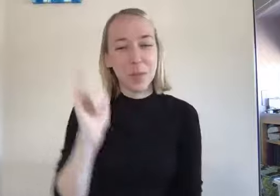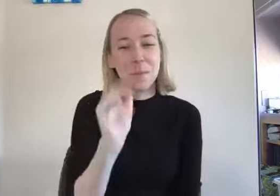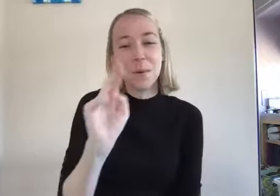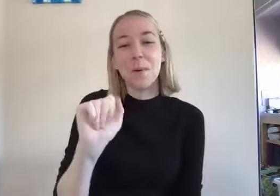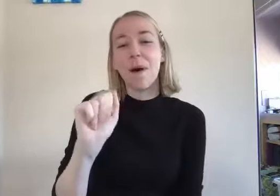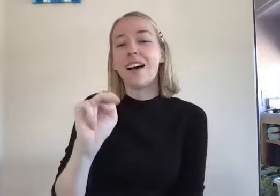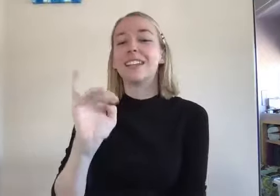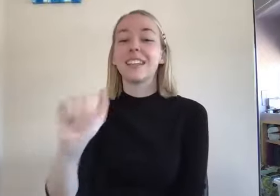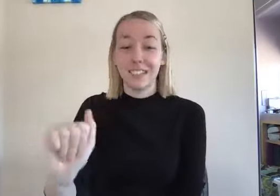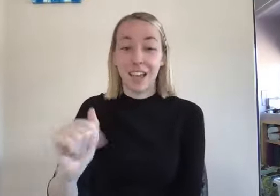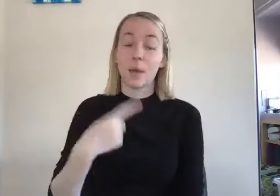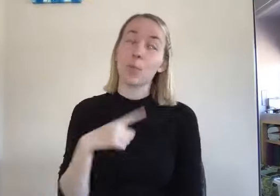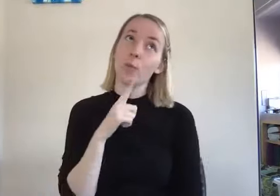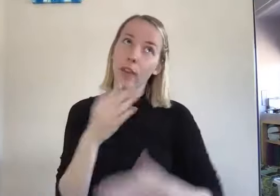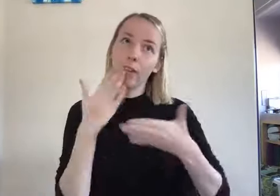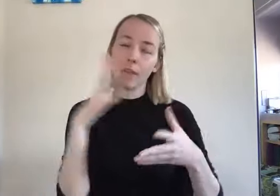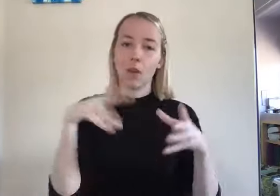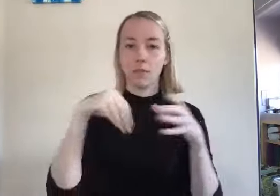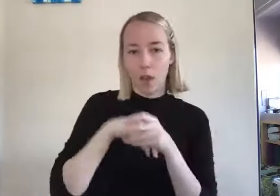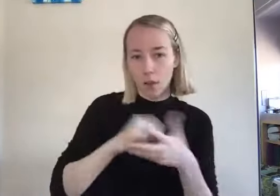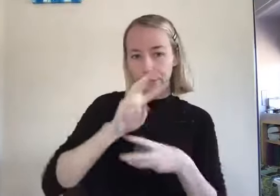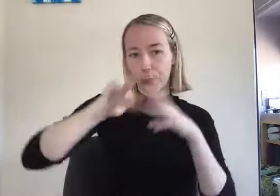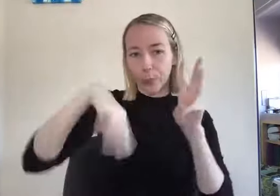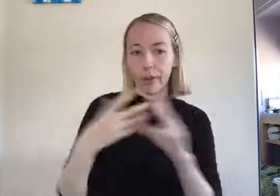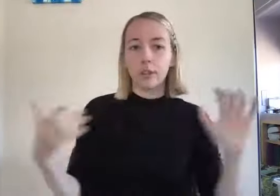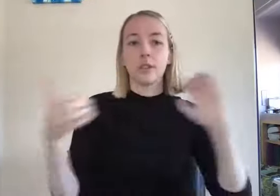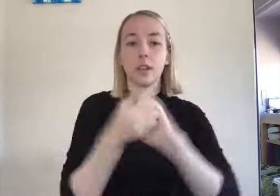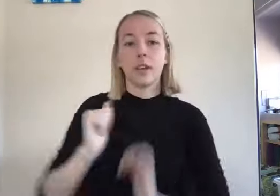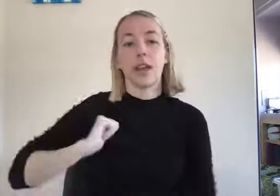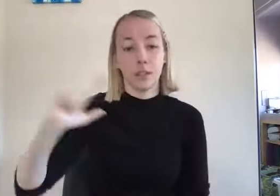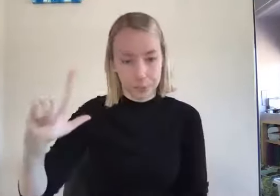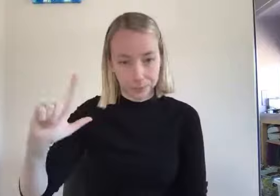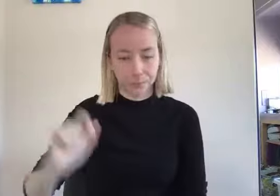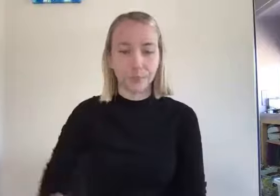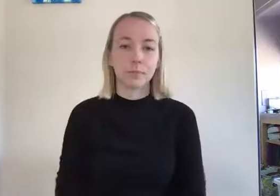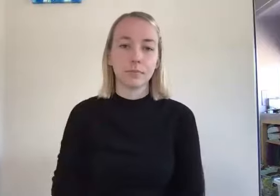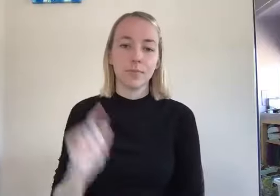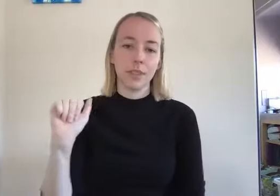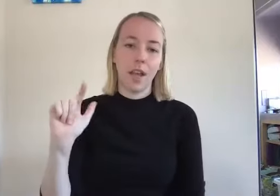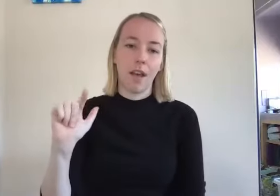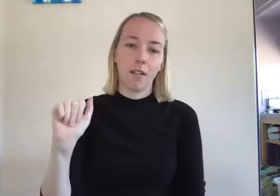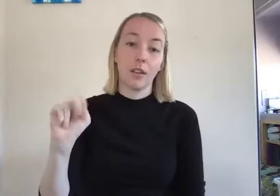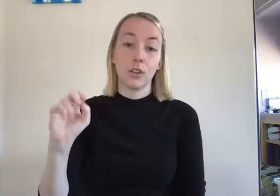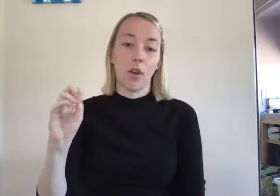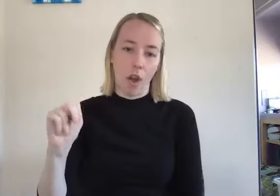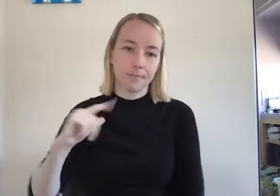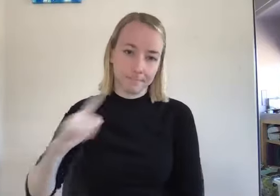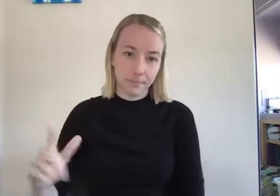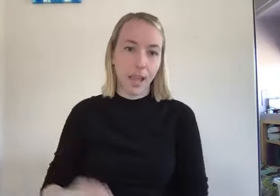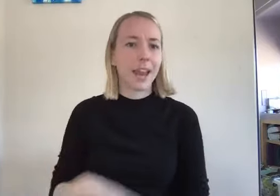So my name is Juanita, and I am a very grateful member of the Worldwide Fellowship of Al-Anon. And there's a few people I know who are on here,